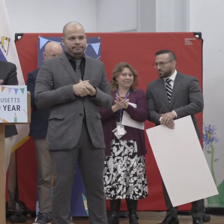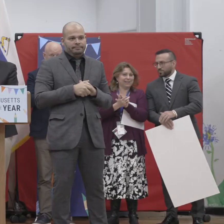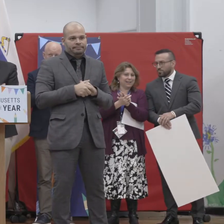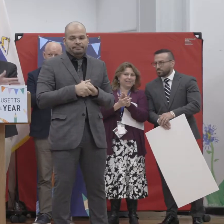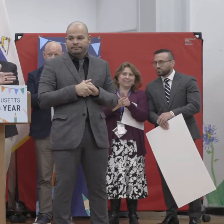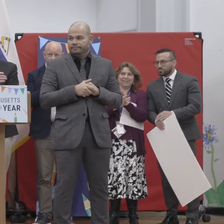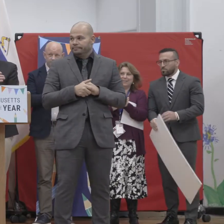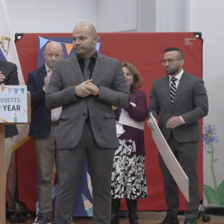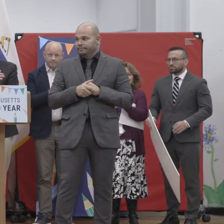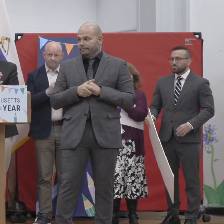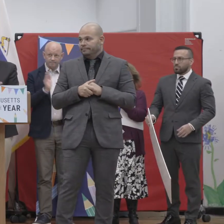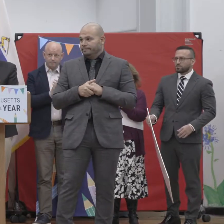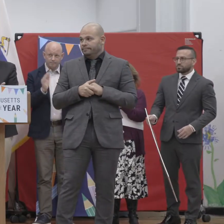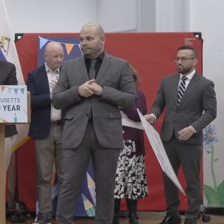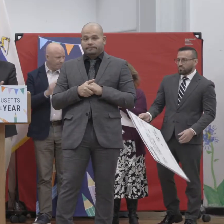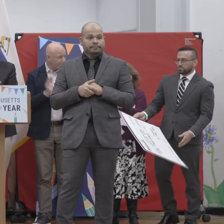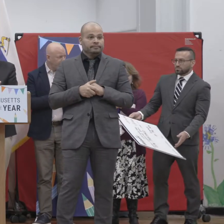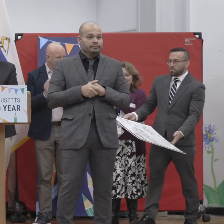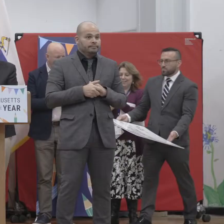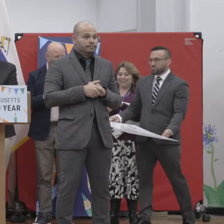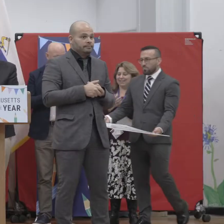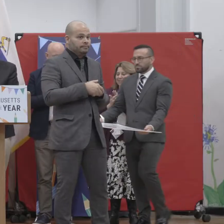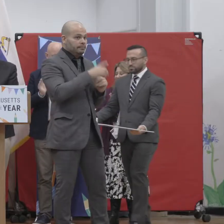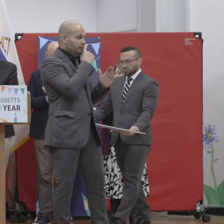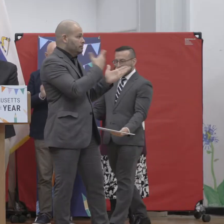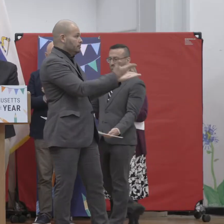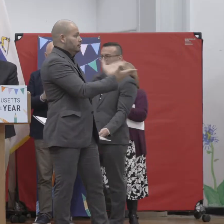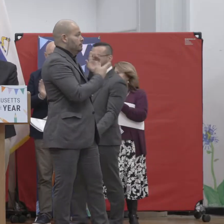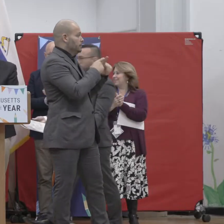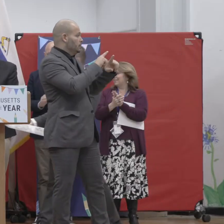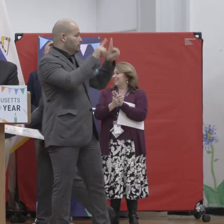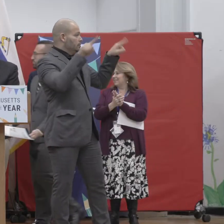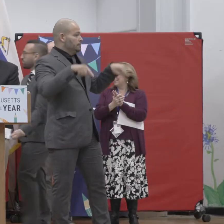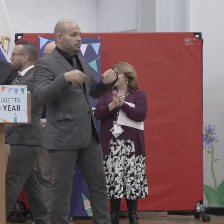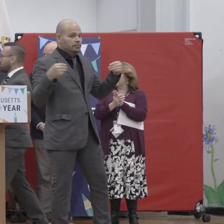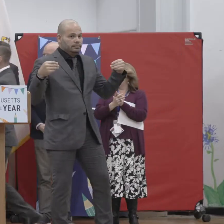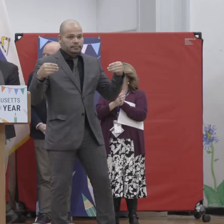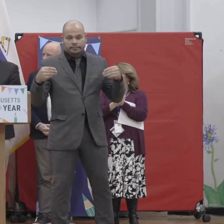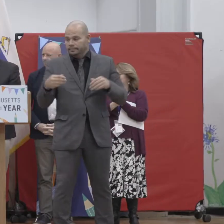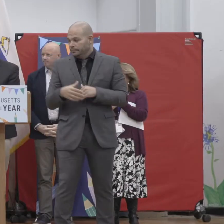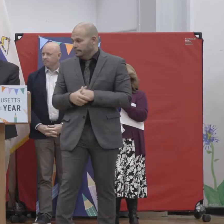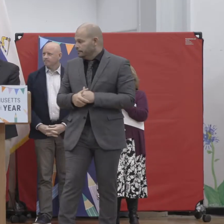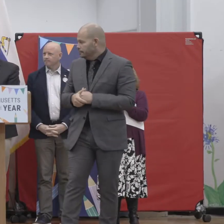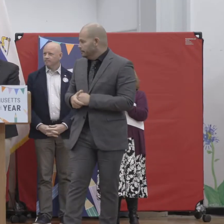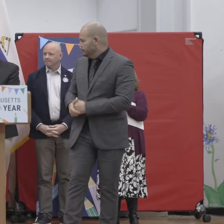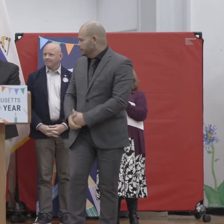Ms. Sparrow, we'd like to present a check to Ms. Sparrow. Is that okay, Ms. Sparrow?